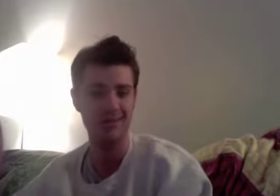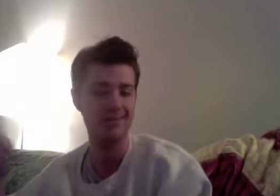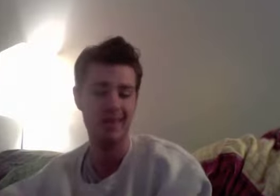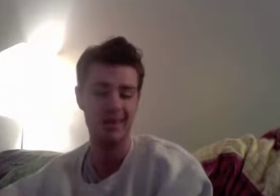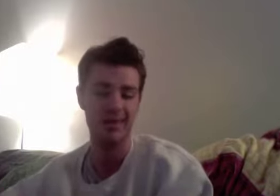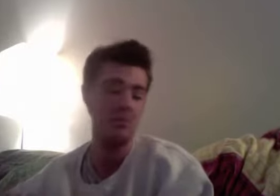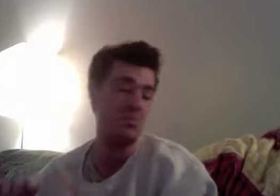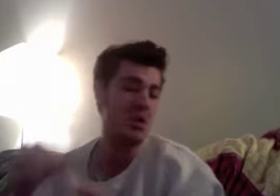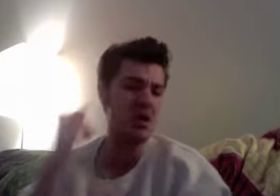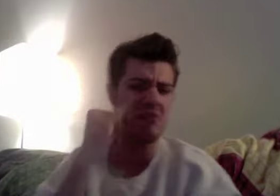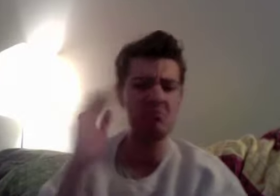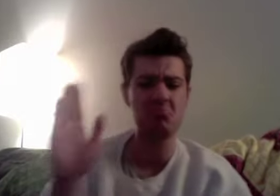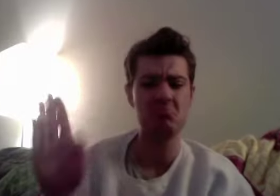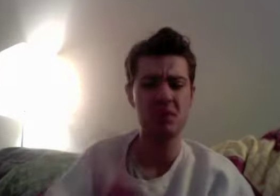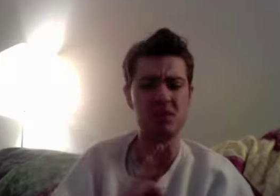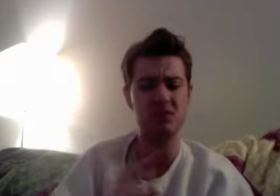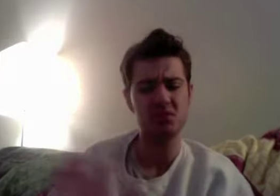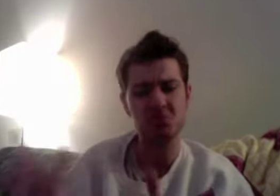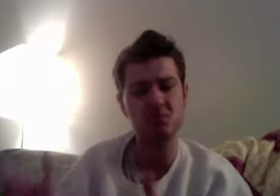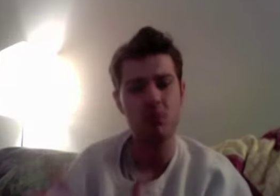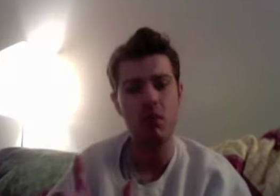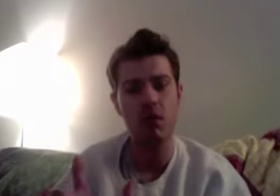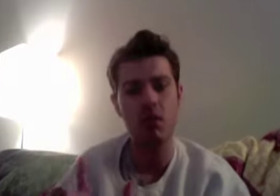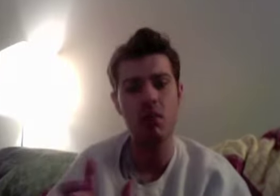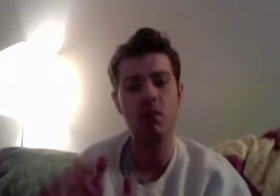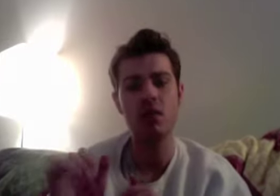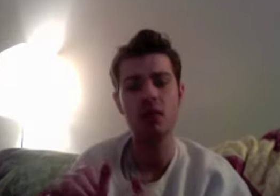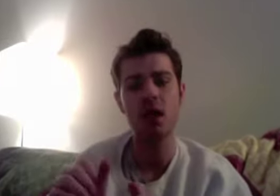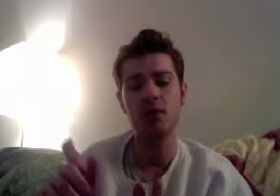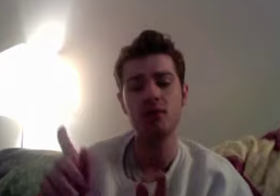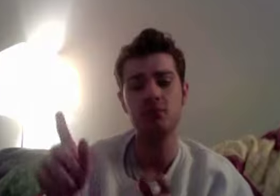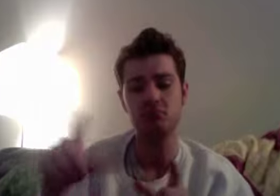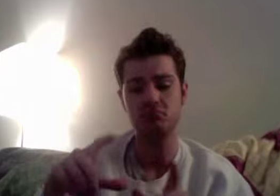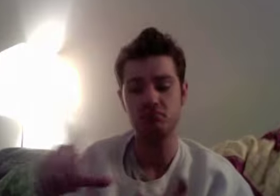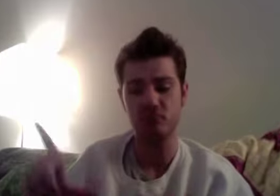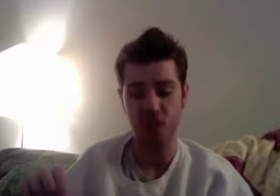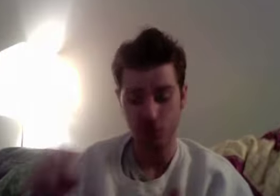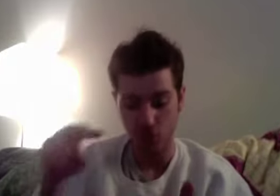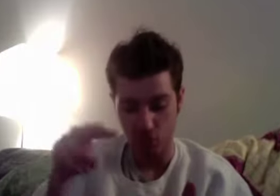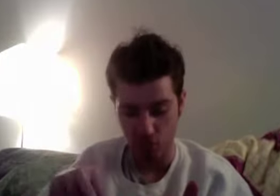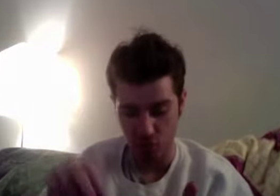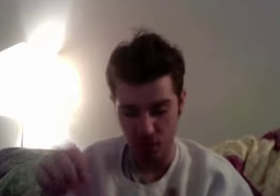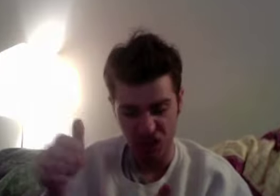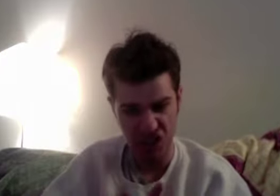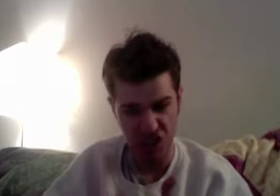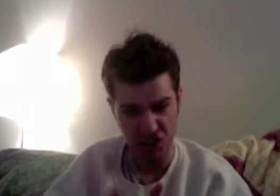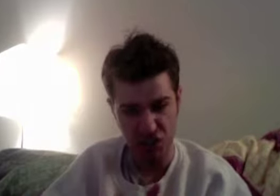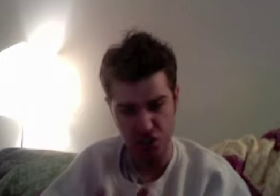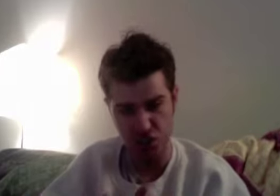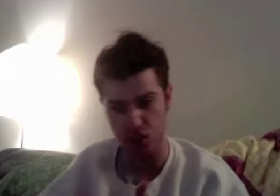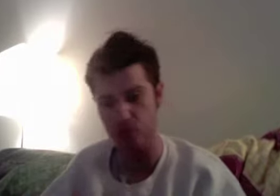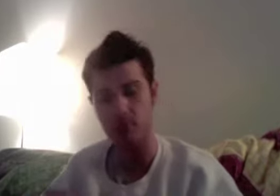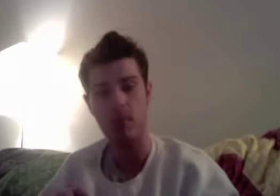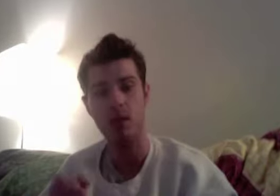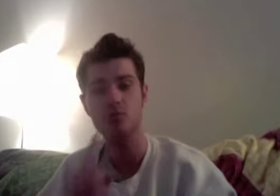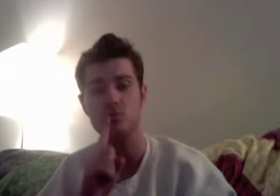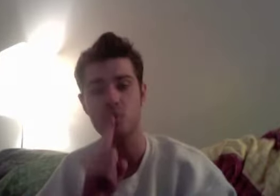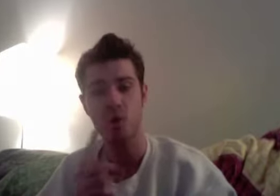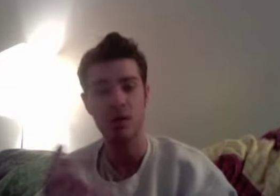But if it's a smaller corporation or business and you can actually do that, they'll do what's called a second check, which is to ensure that every check that's been printed was in fact